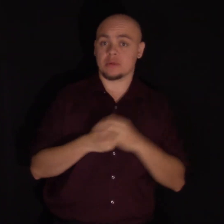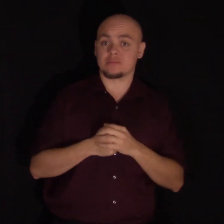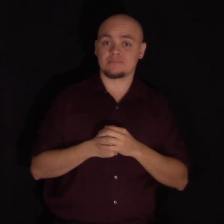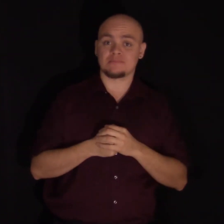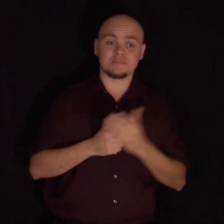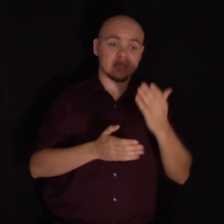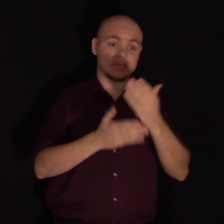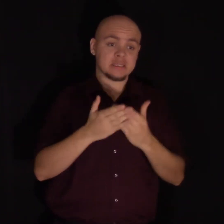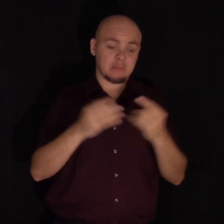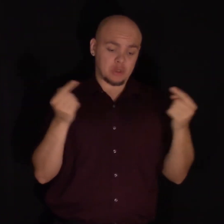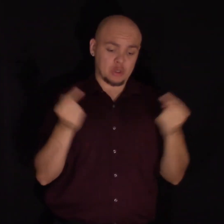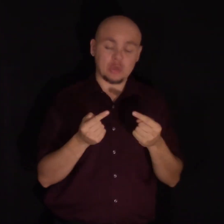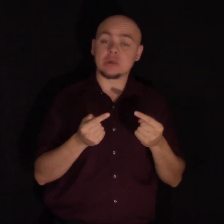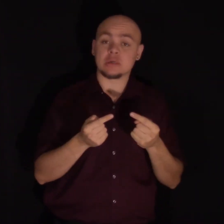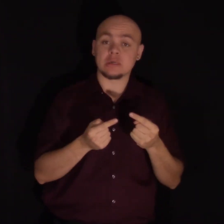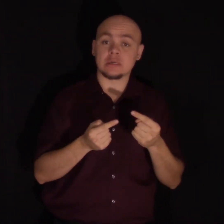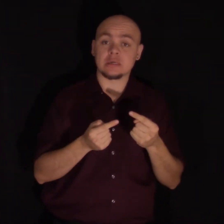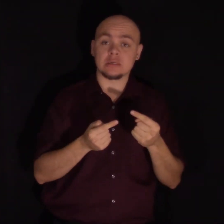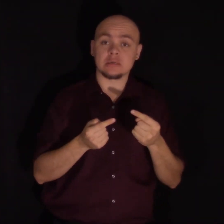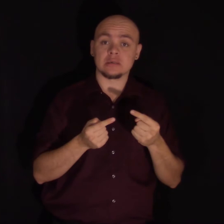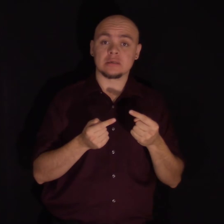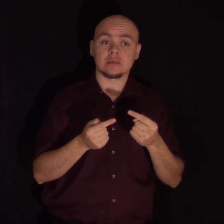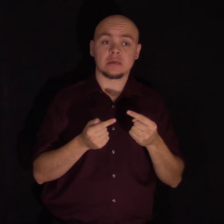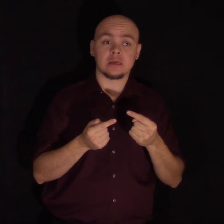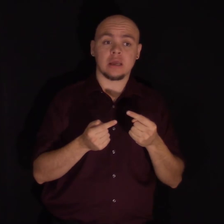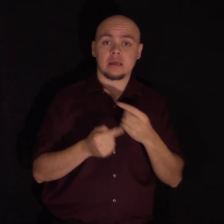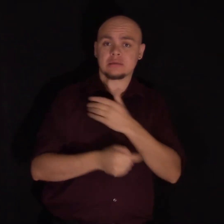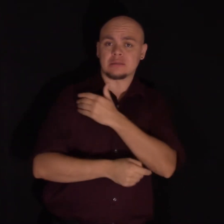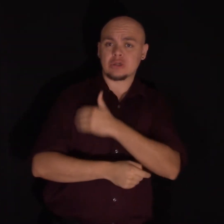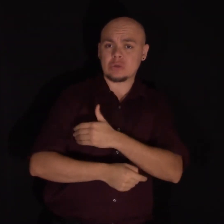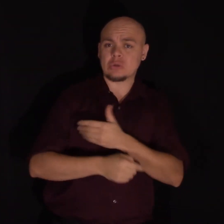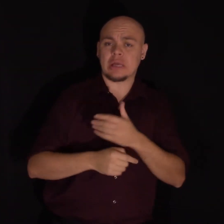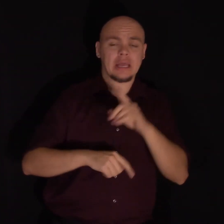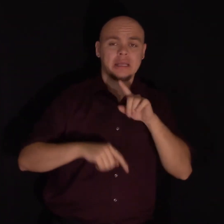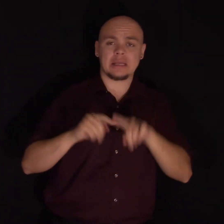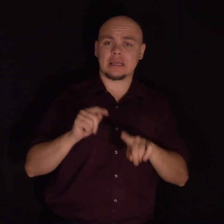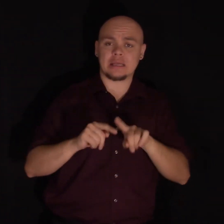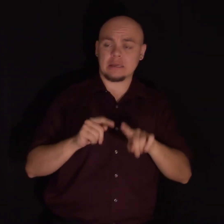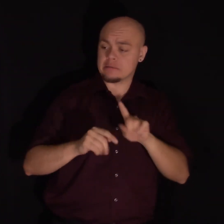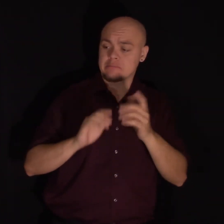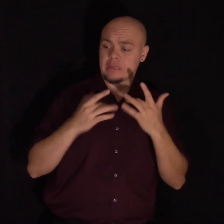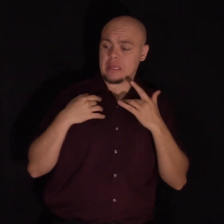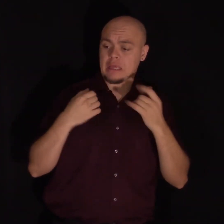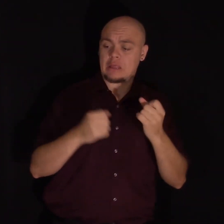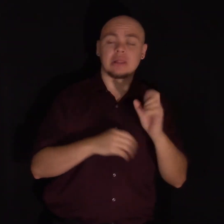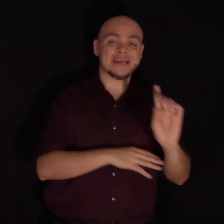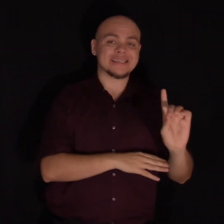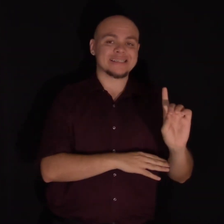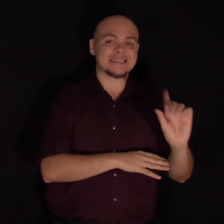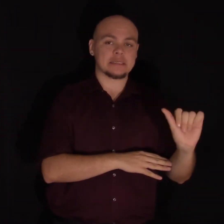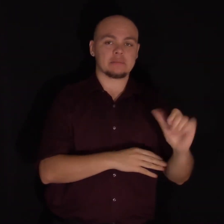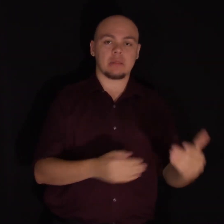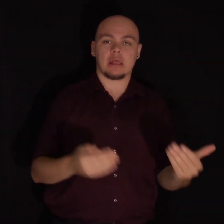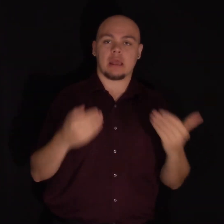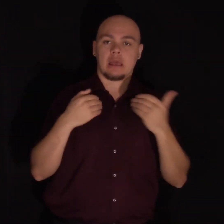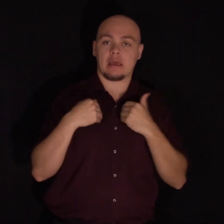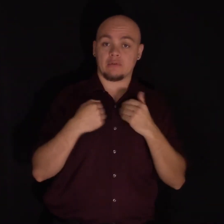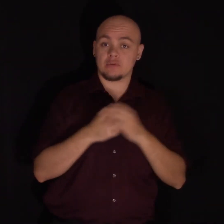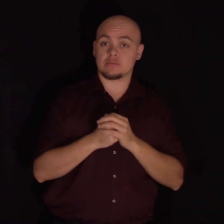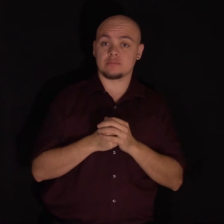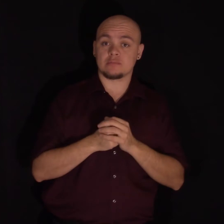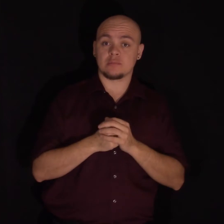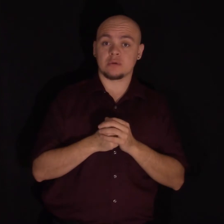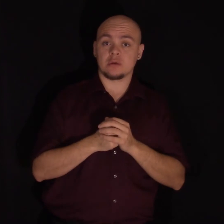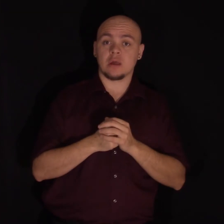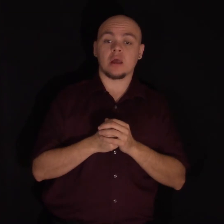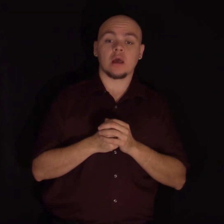injuries, some resulting in disfigurement and permanent disability. But the enormity of the tragedy